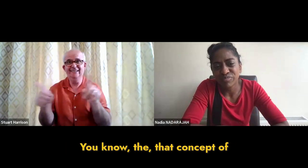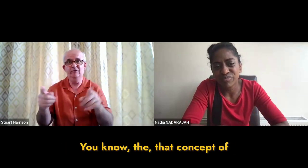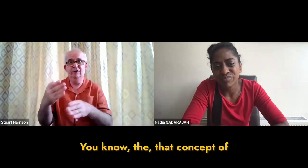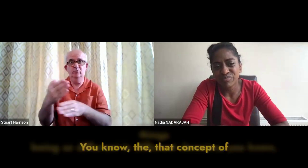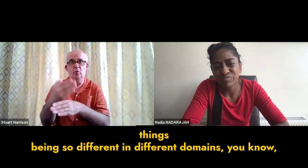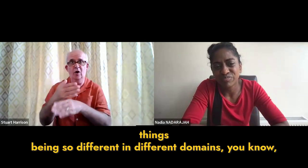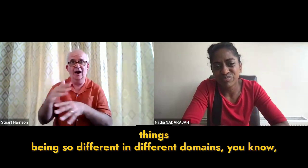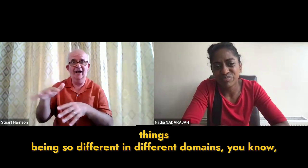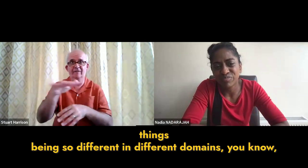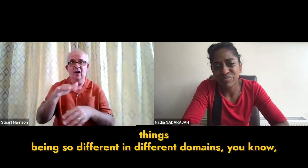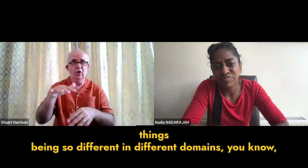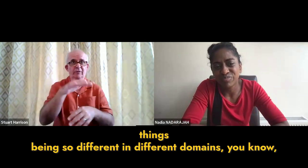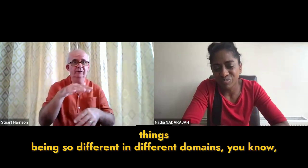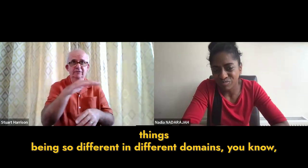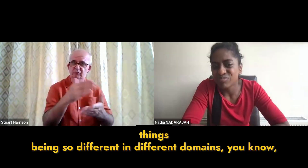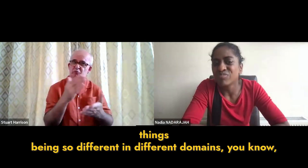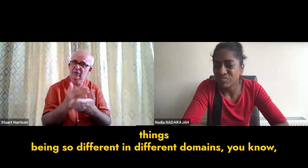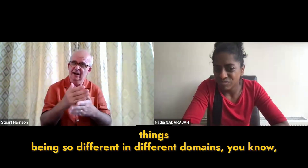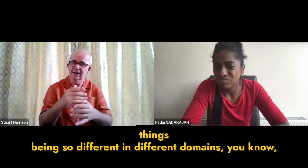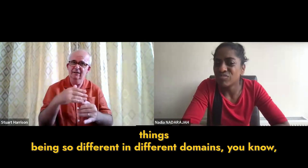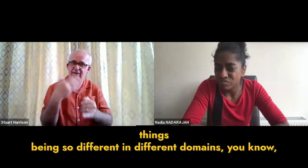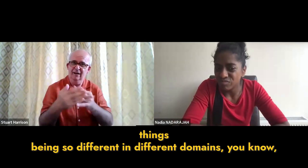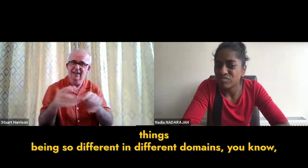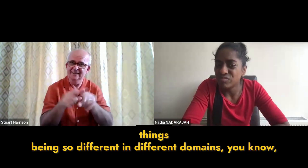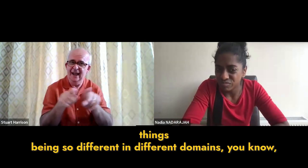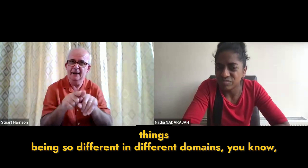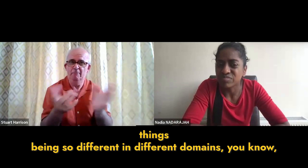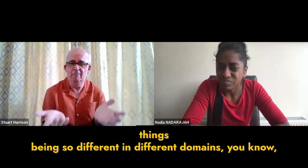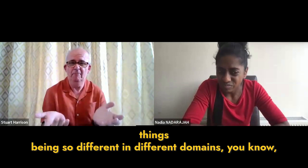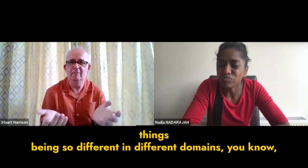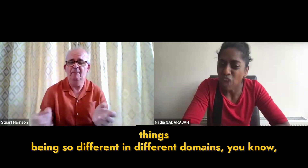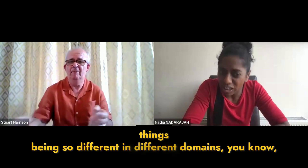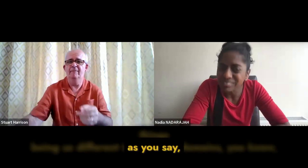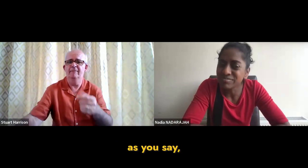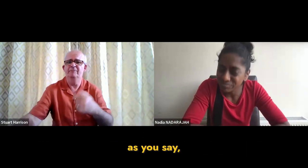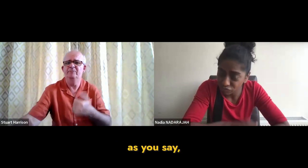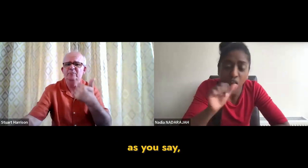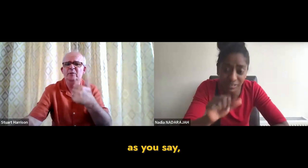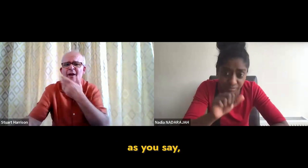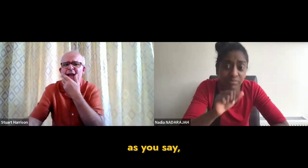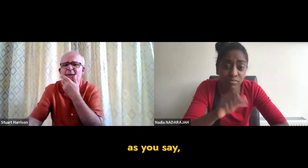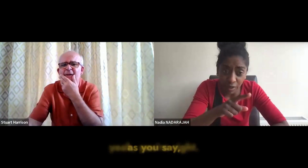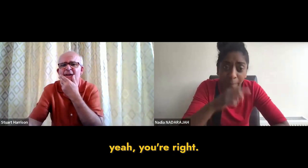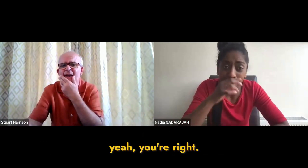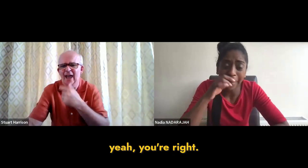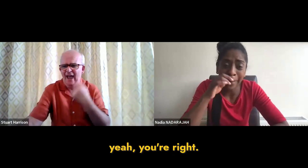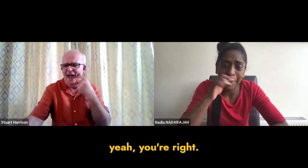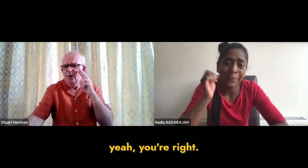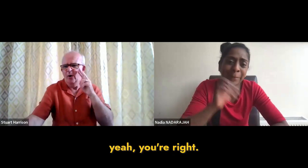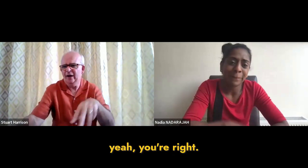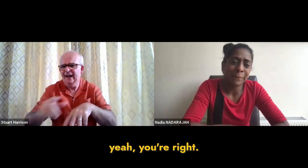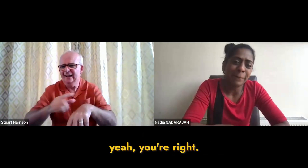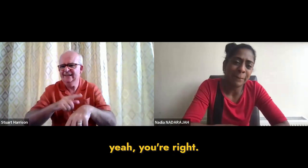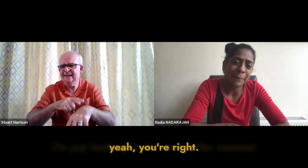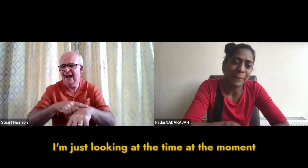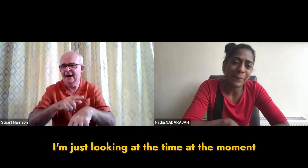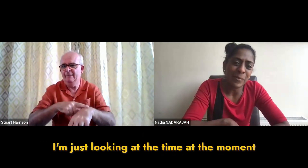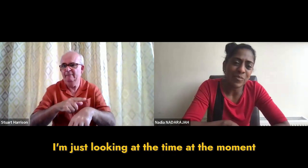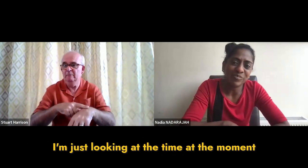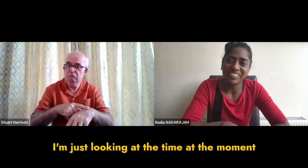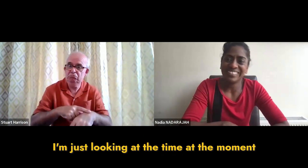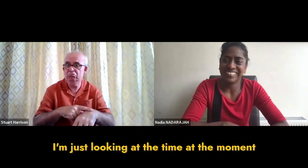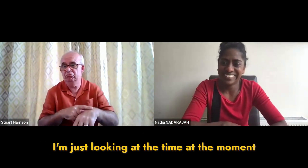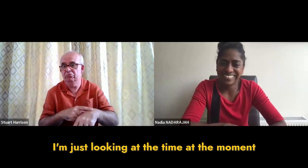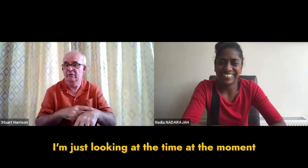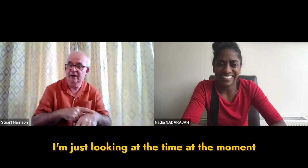of things being so different in different domains, as you say. Yeah, you're right. I'm